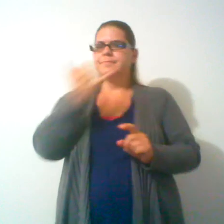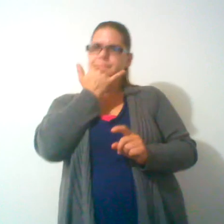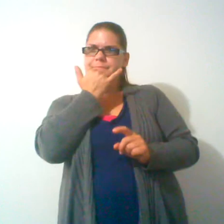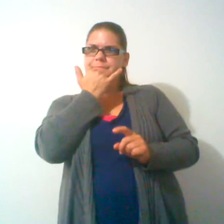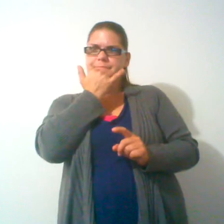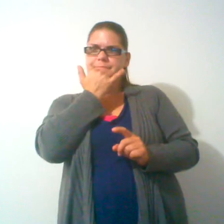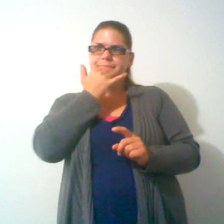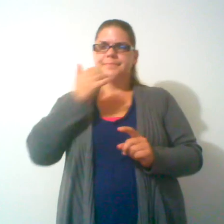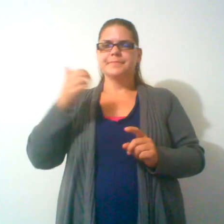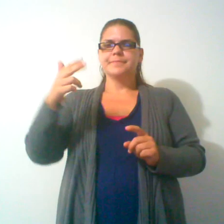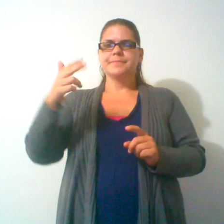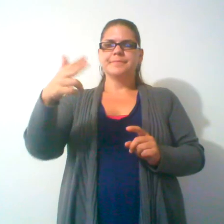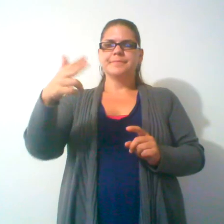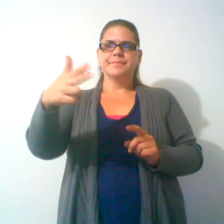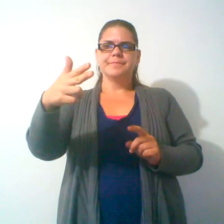side of the road.